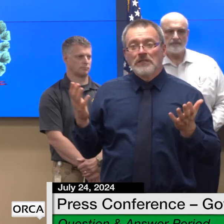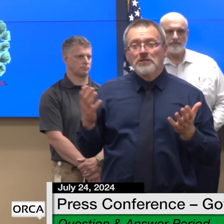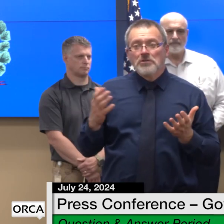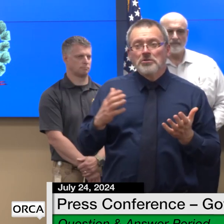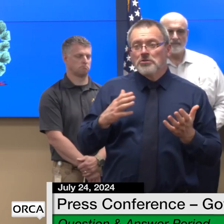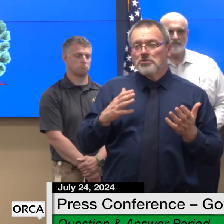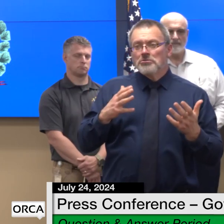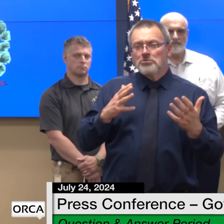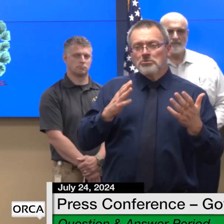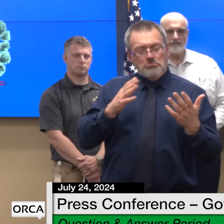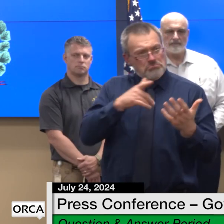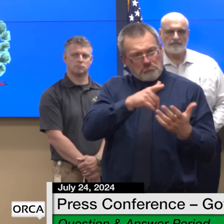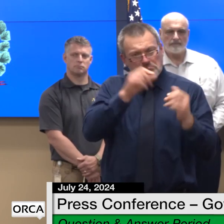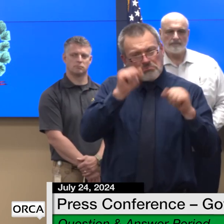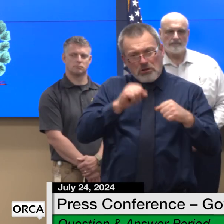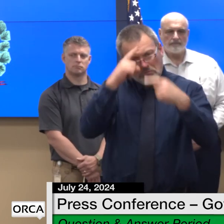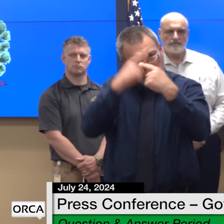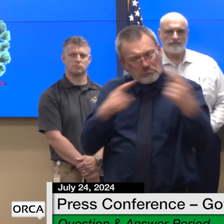able to.